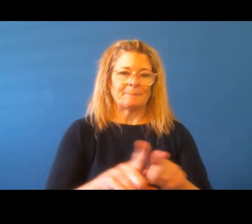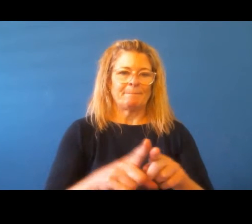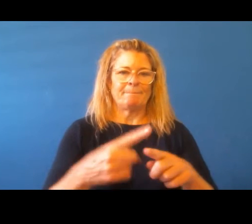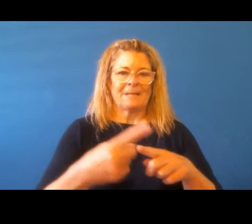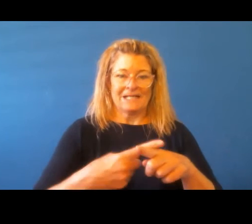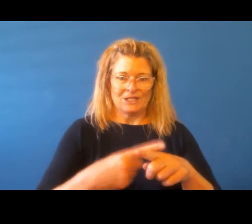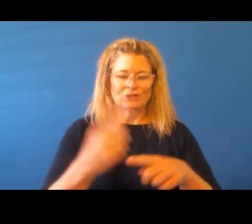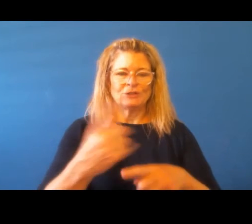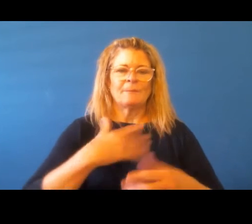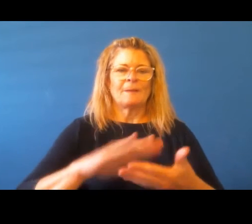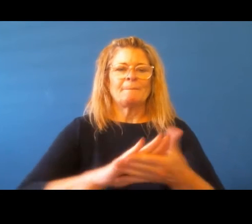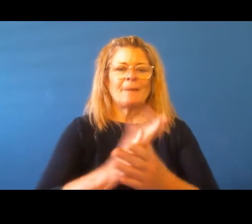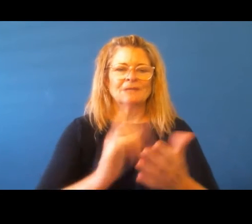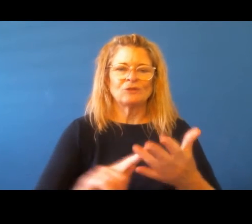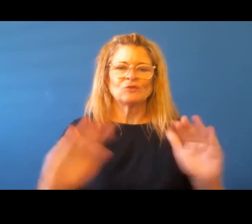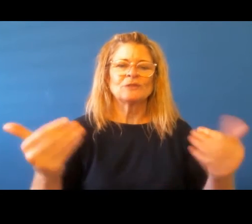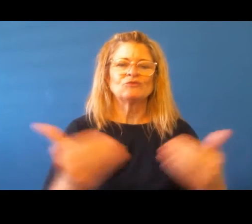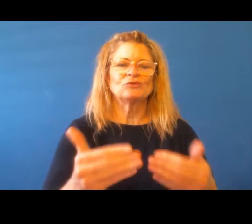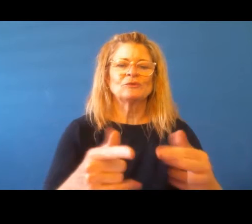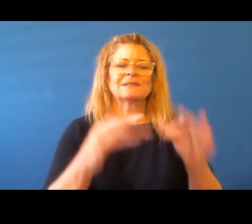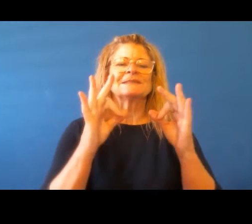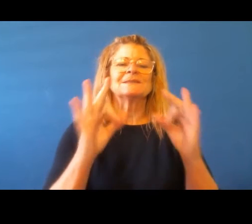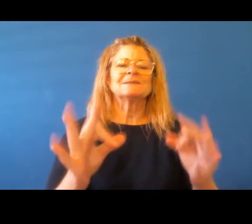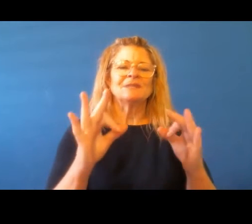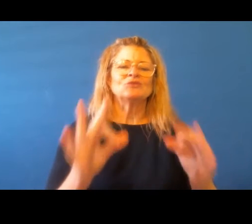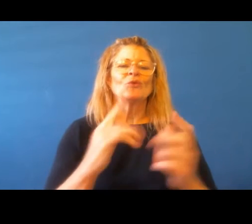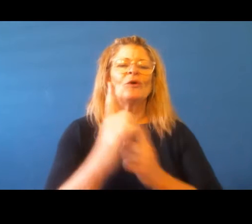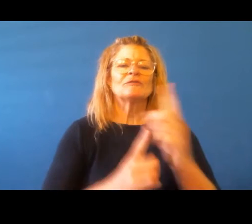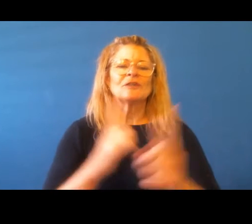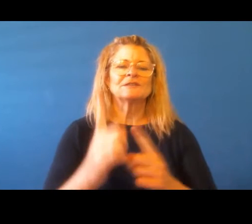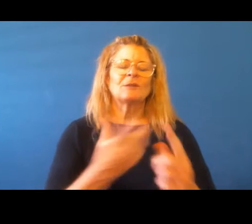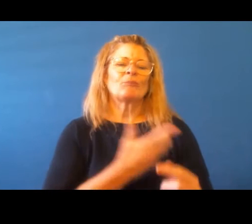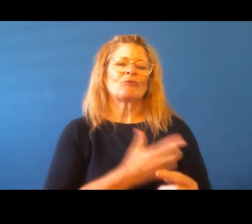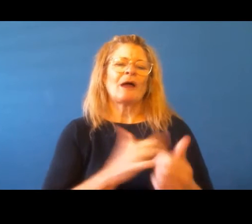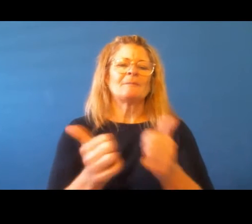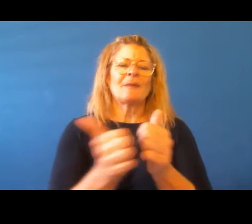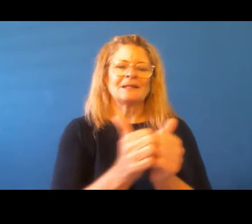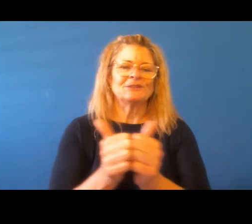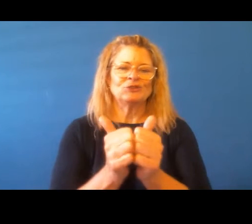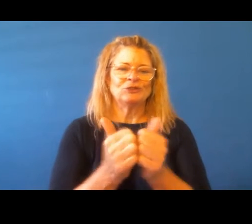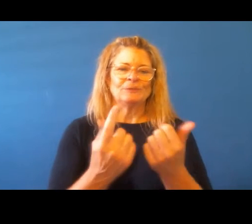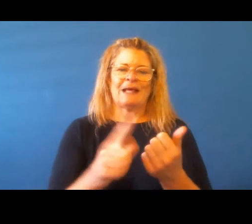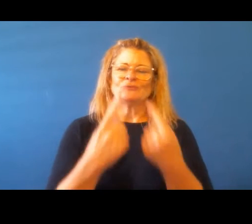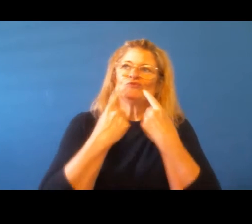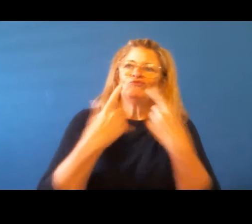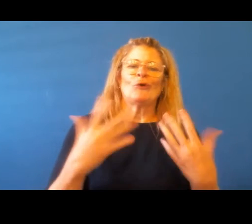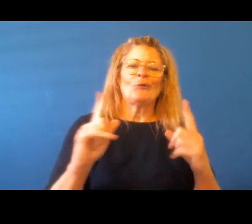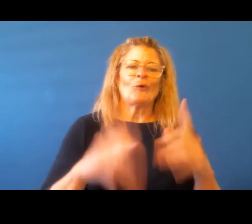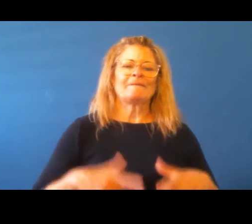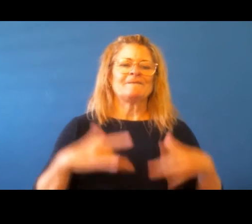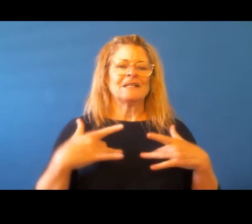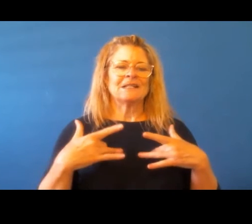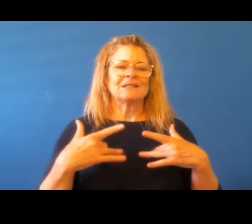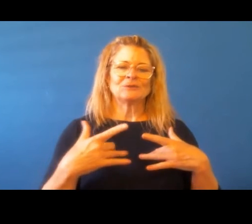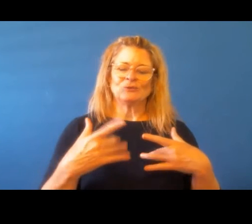conference, Proud Partnerships in Place, and to briefly reflect on what it means to be an Indigenous parliamentary representative